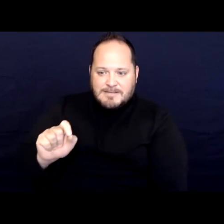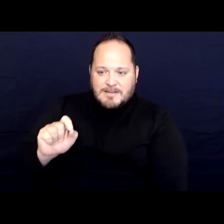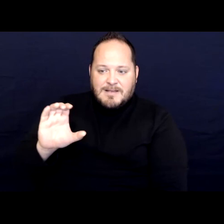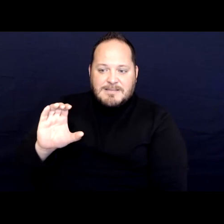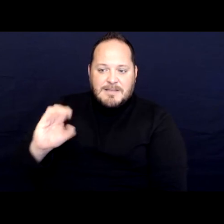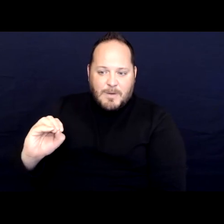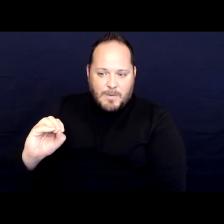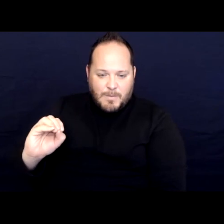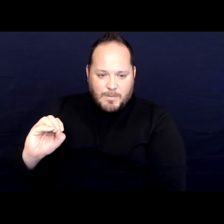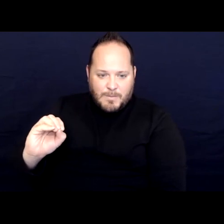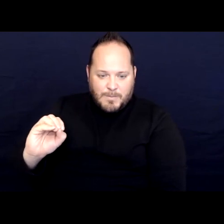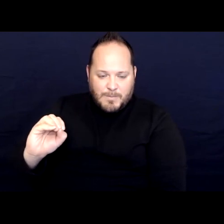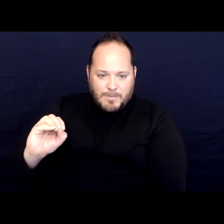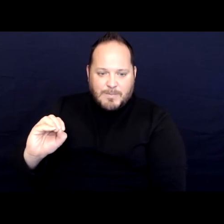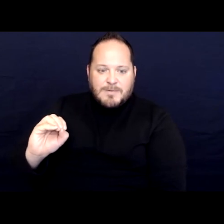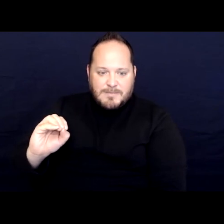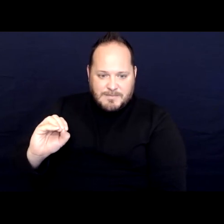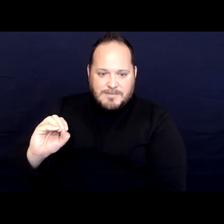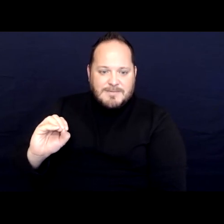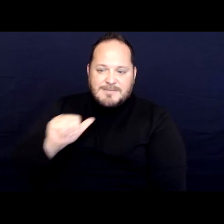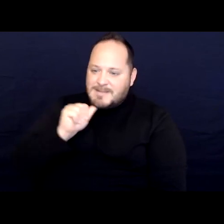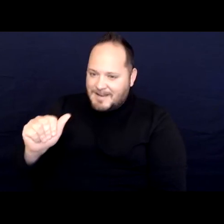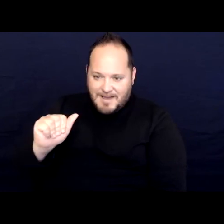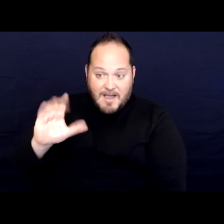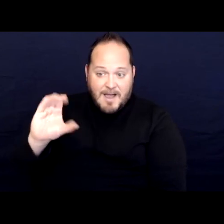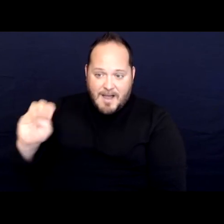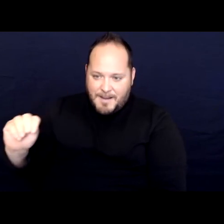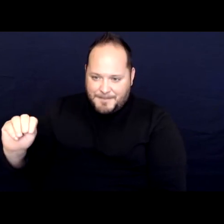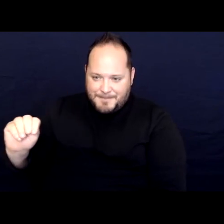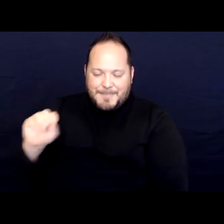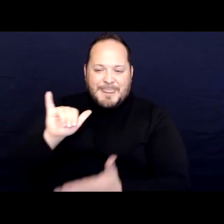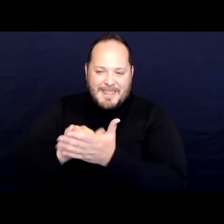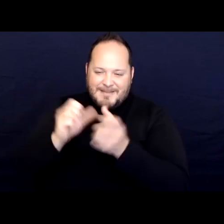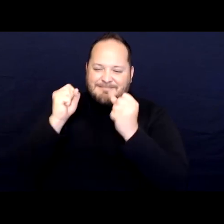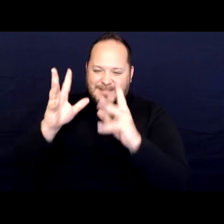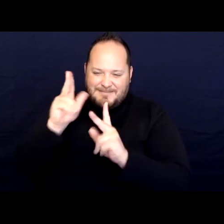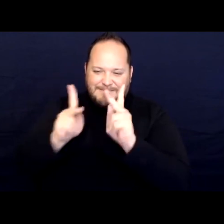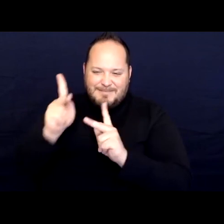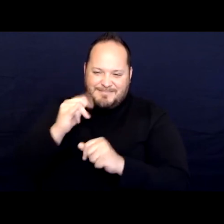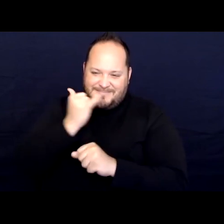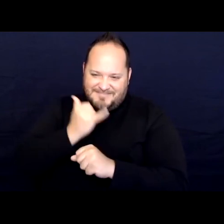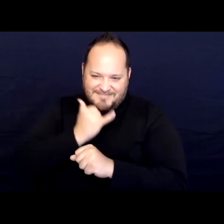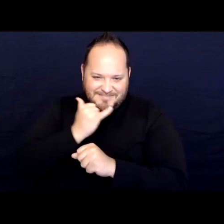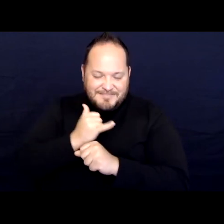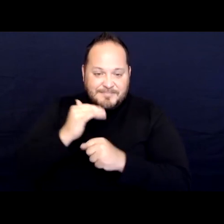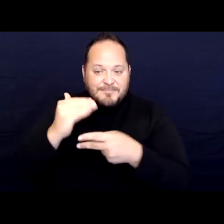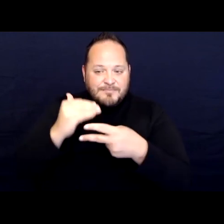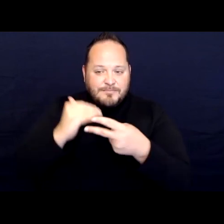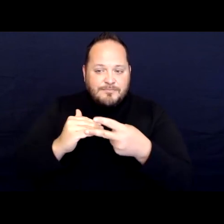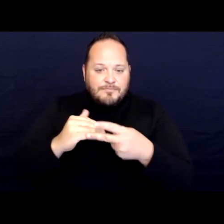www.dcrc.co. So it's co and not com. That's where everyone makes the mistake. And